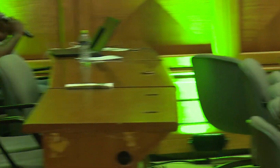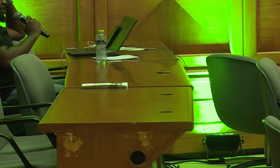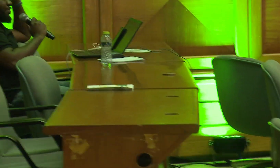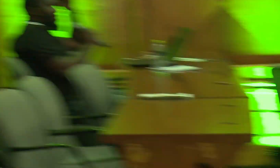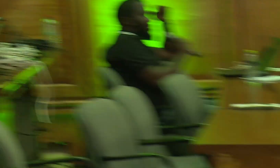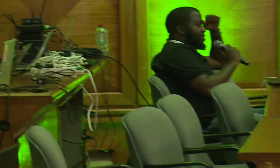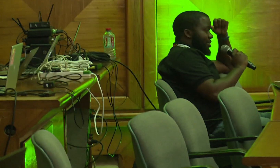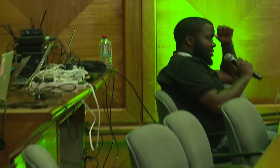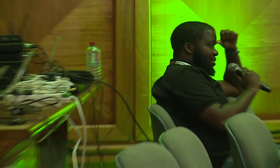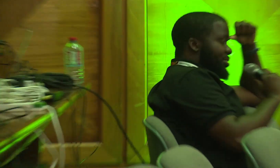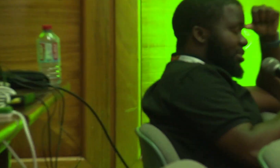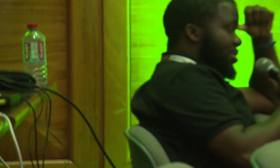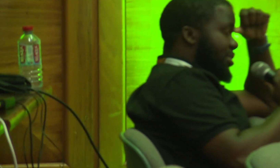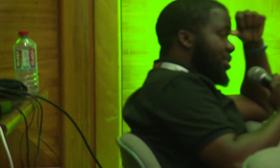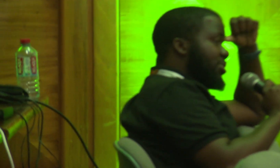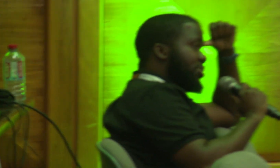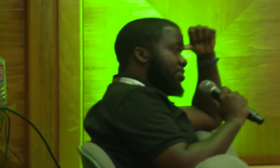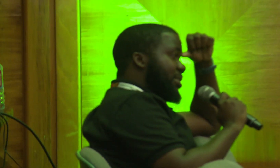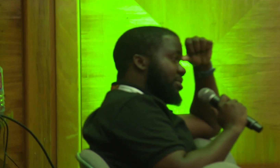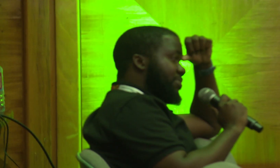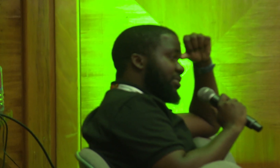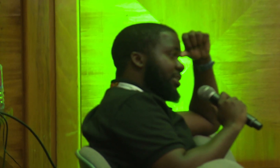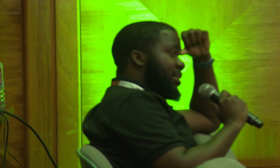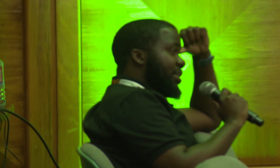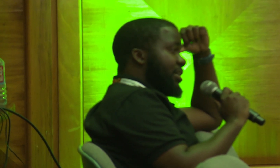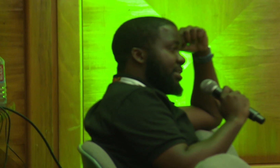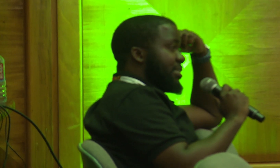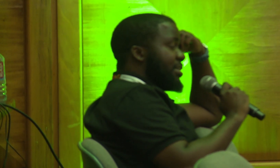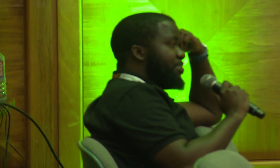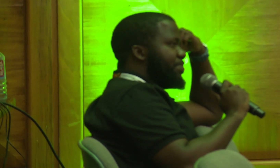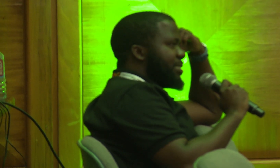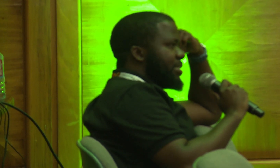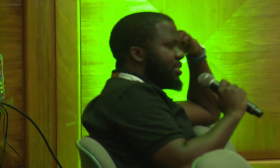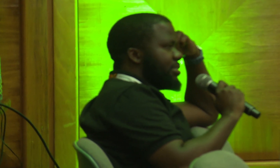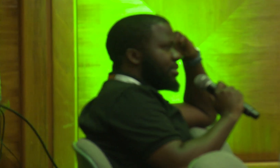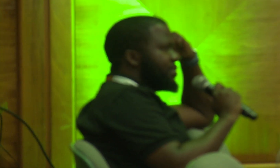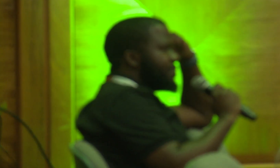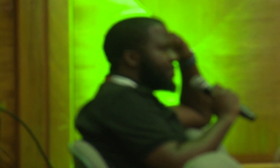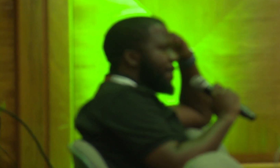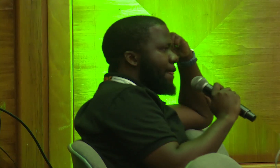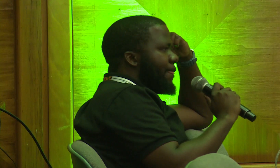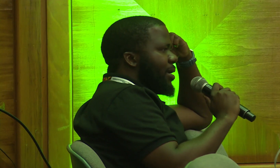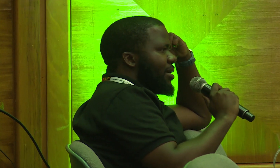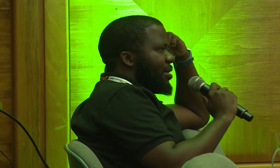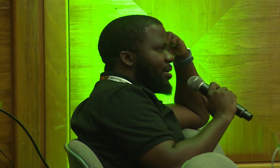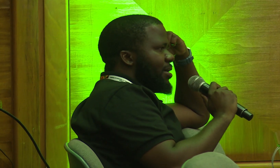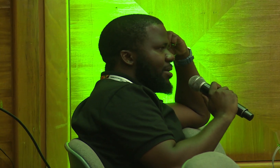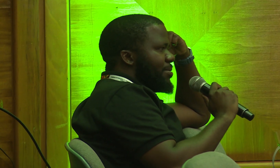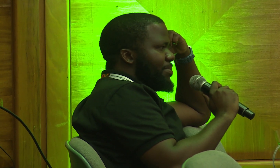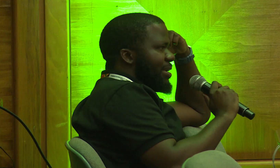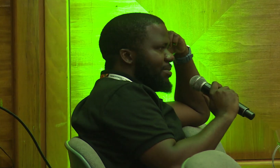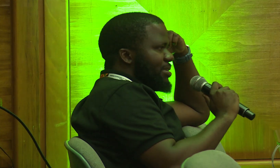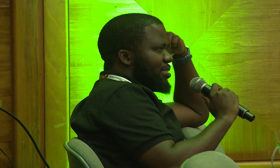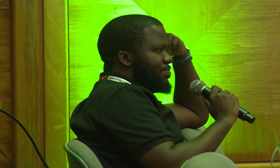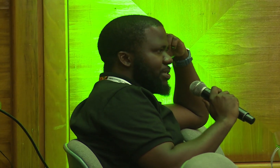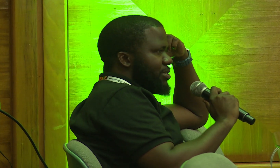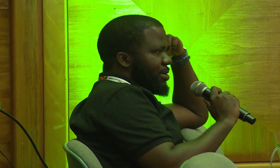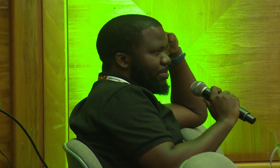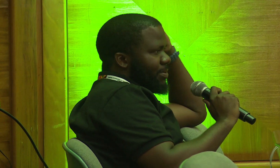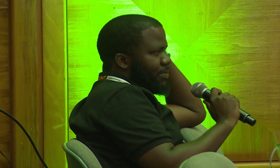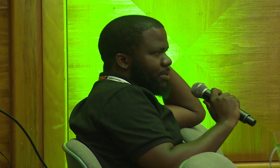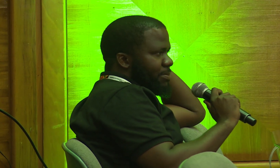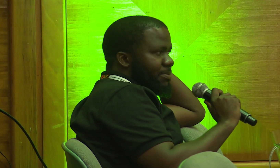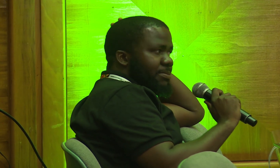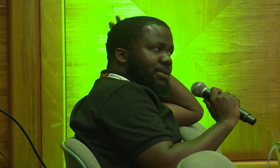I hope we still have Doc on the line. Yes. Thank you so much for the insightful presentation. My name is